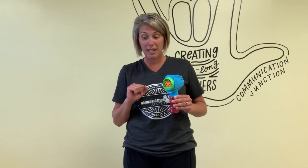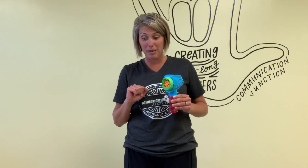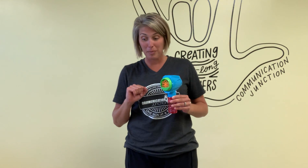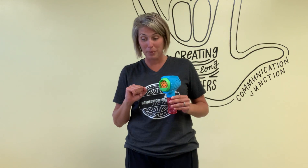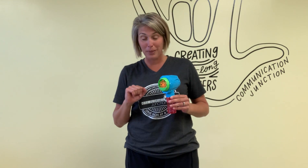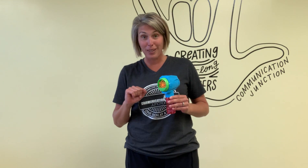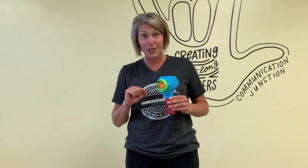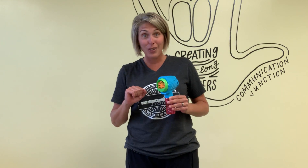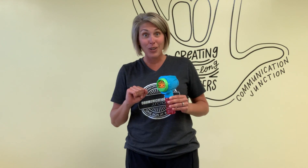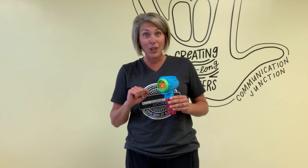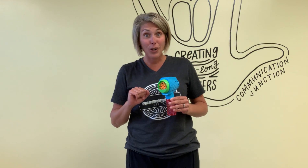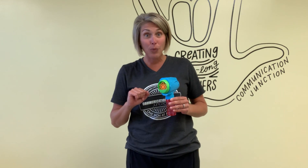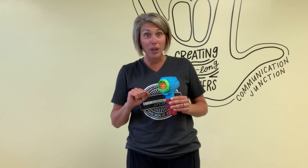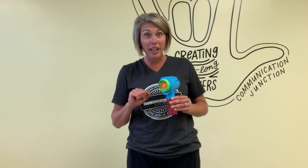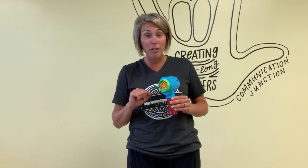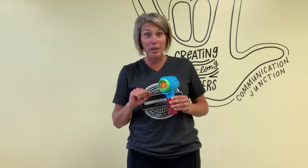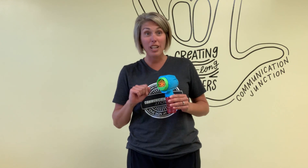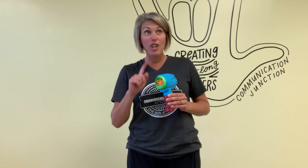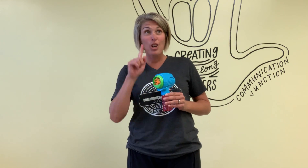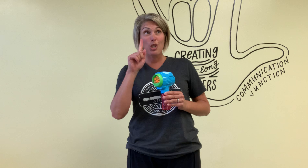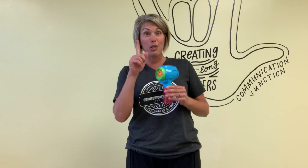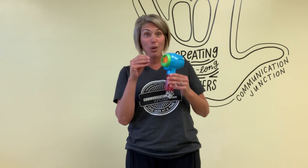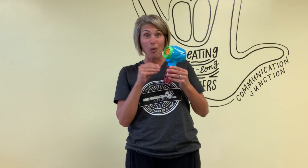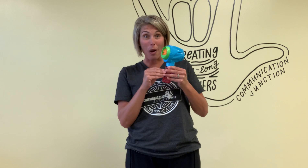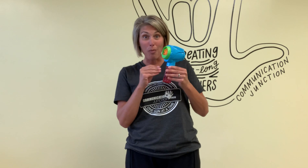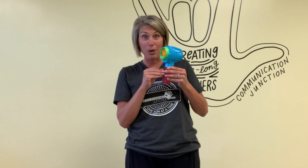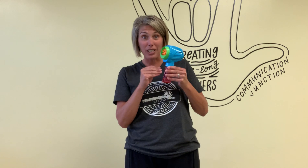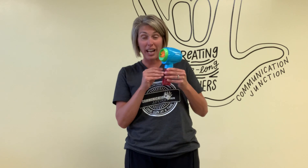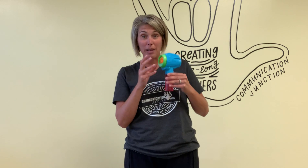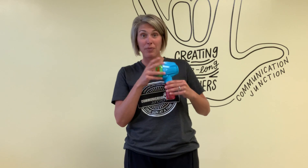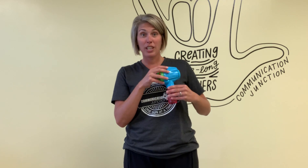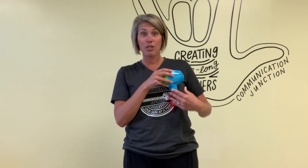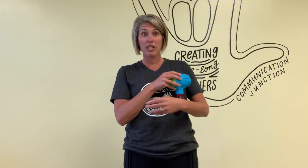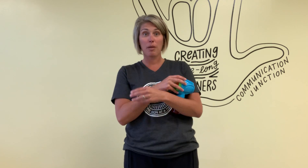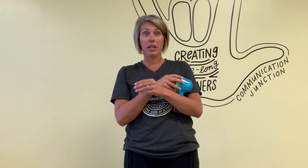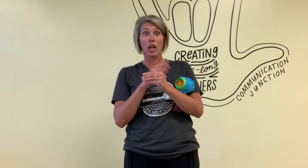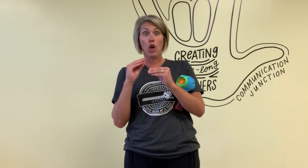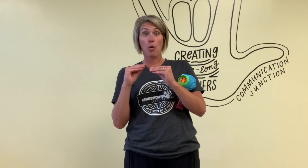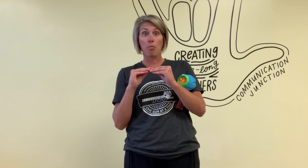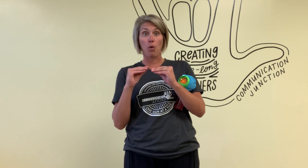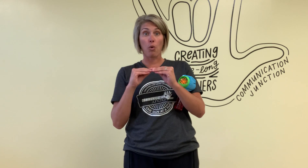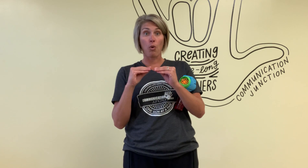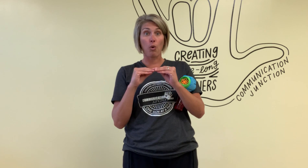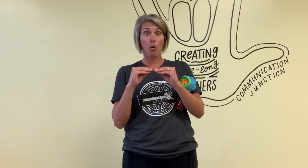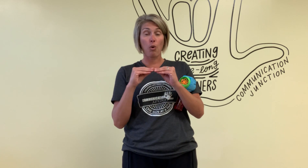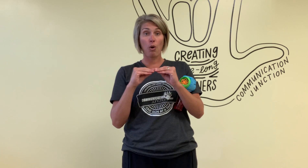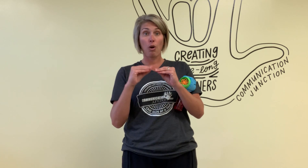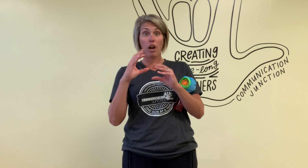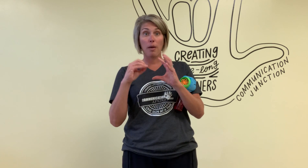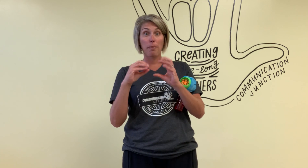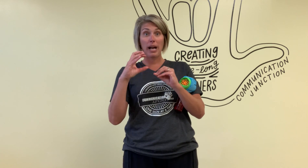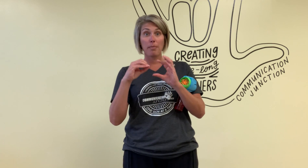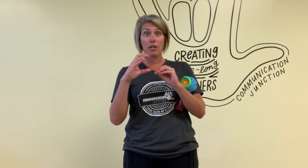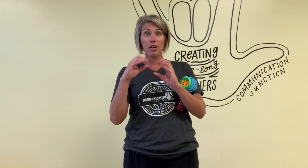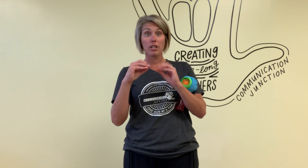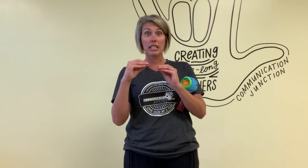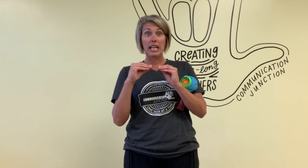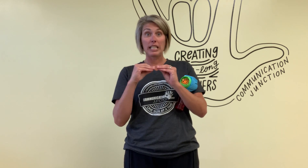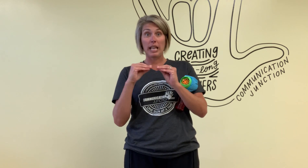pop. Good work, everybody. Should we do it one more time? Can you tell me more bubbles? Say